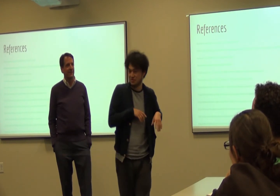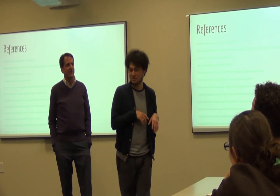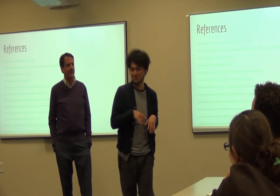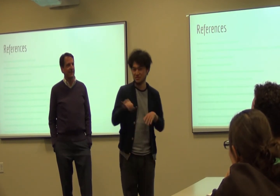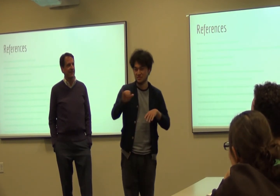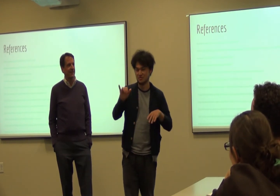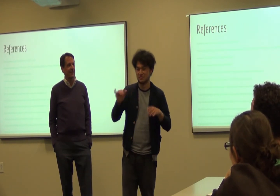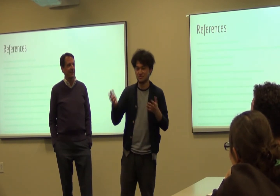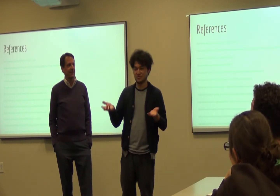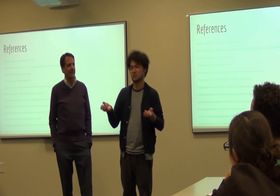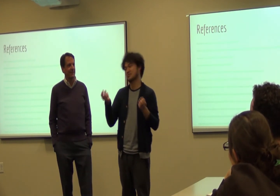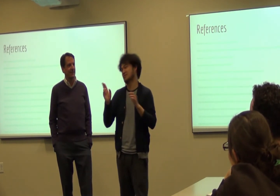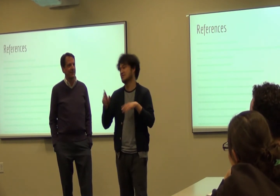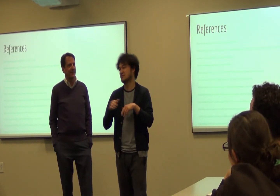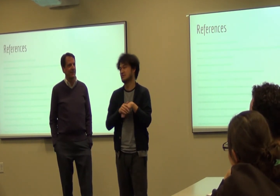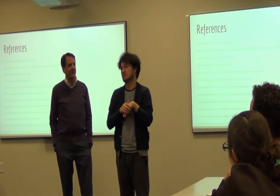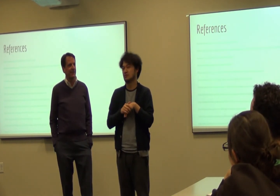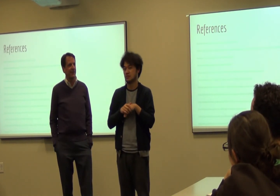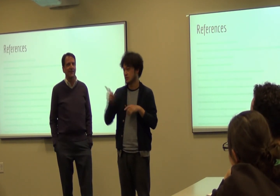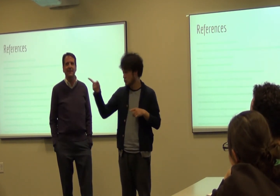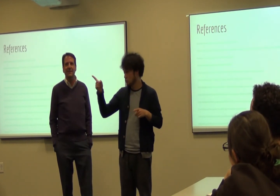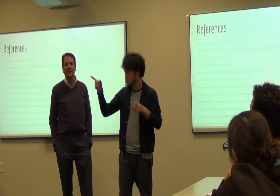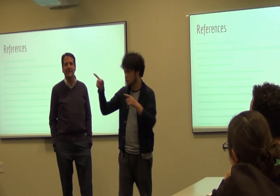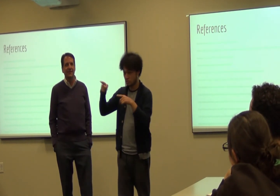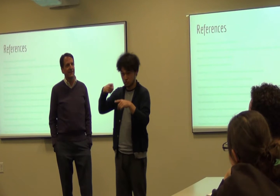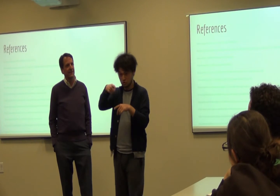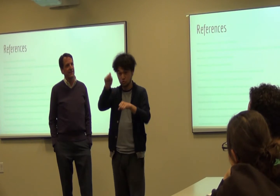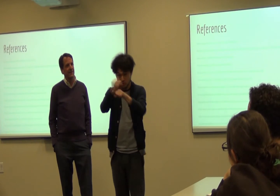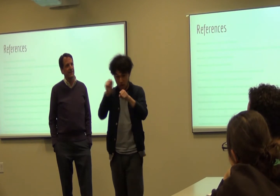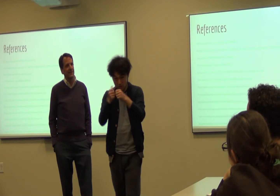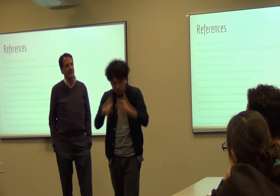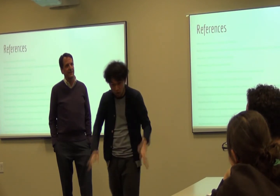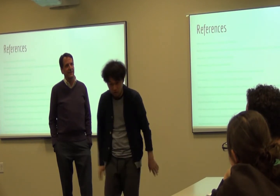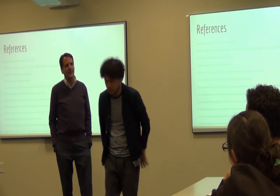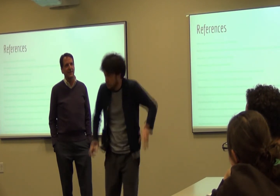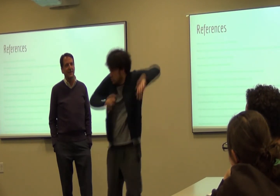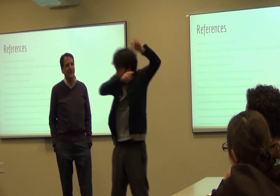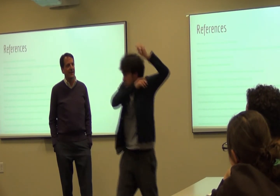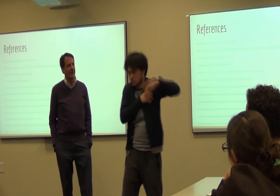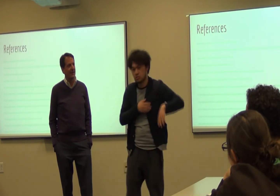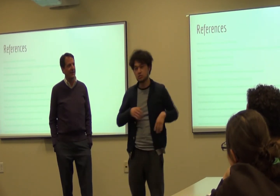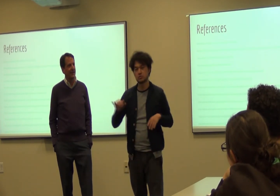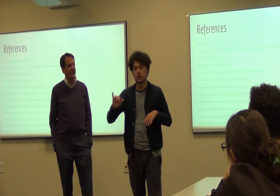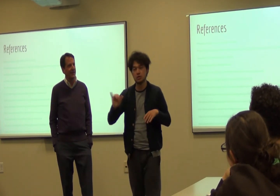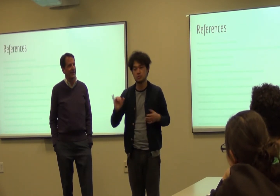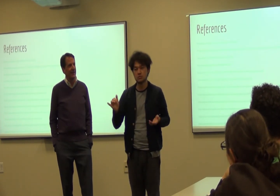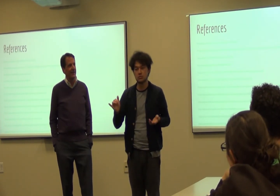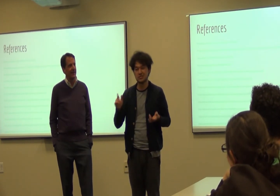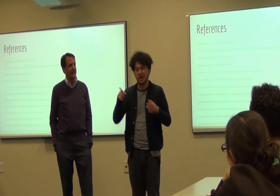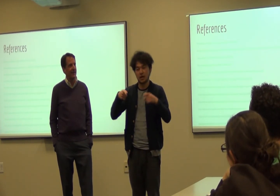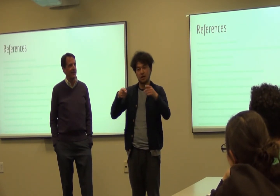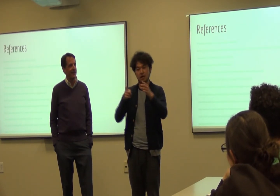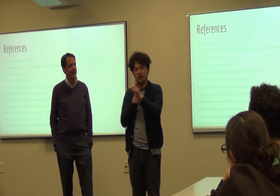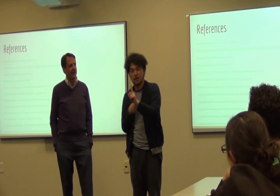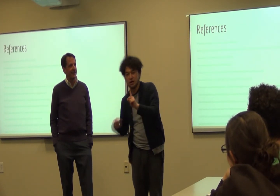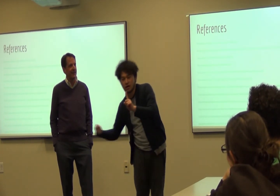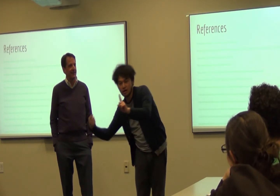like, what? It's kind of that same concept. So, oh, you lost your job? You know, it's kind of that